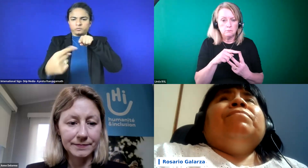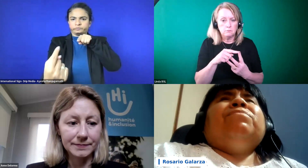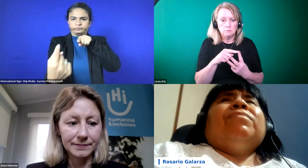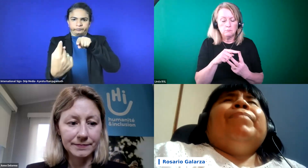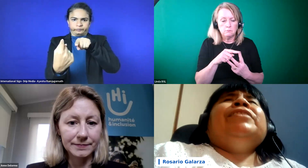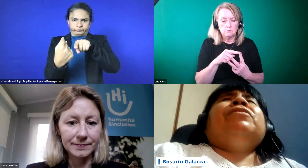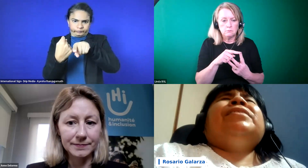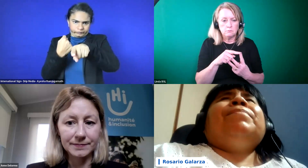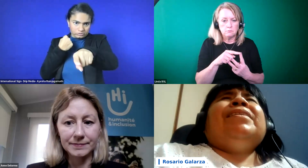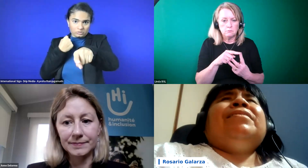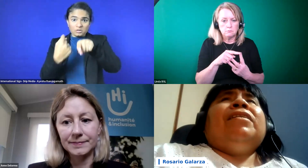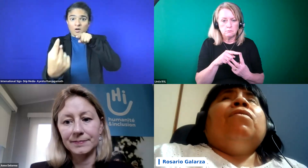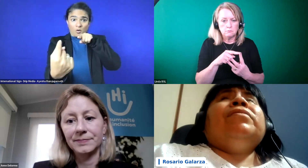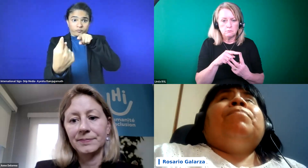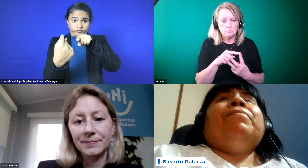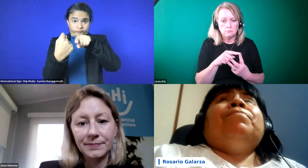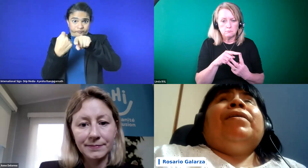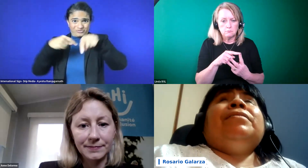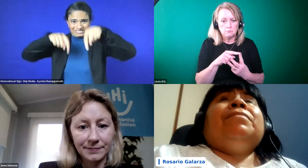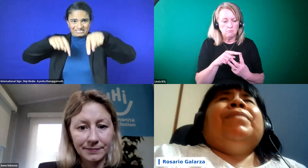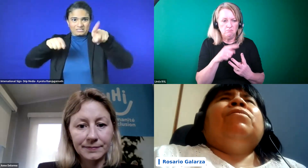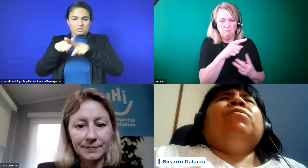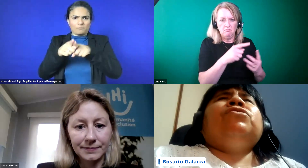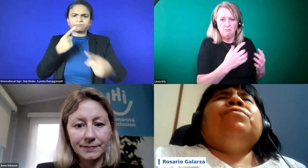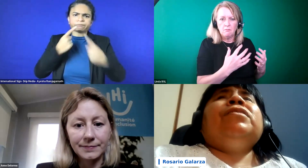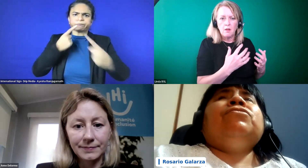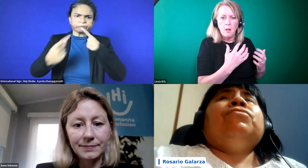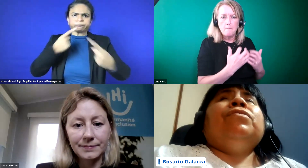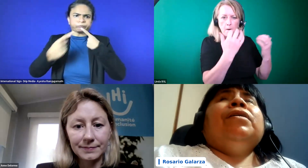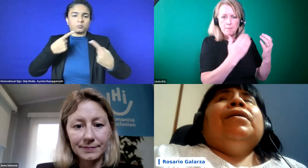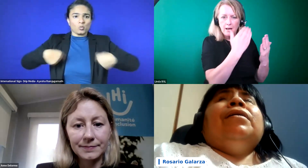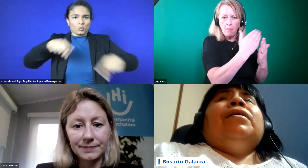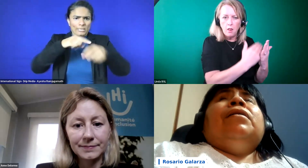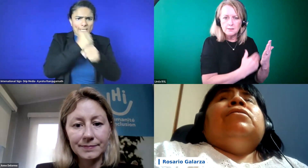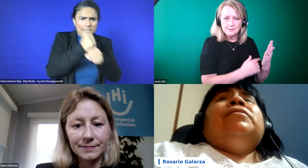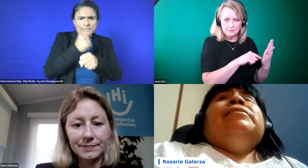definitely mainstream disability in all the public policy, but also we need to